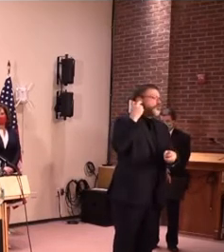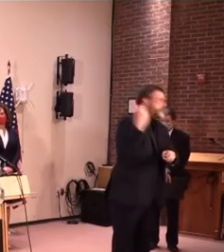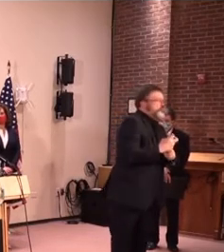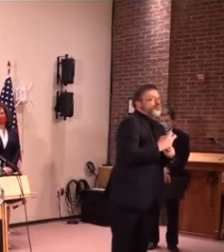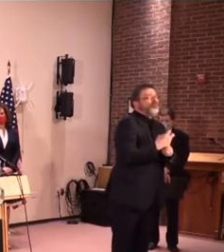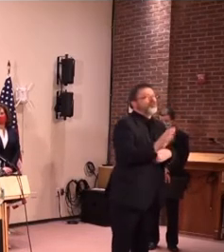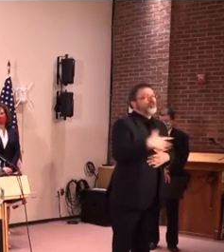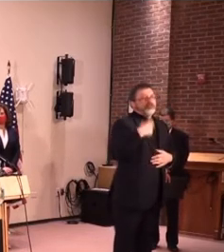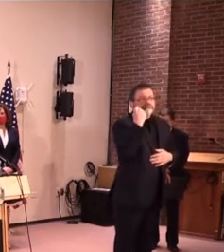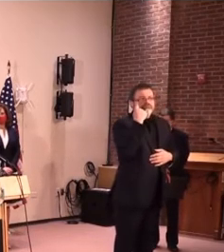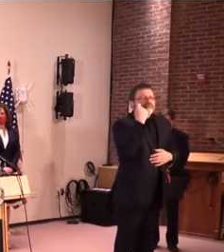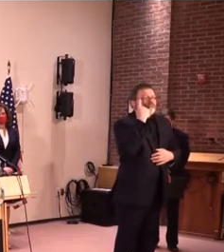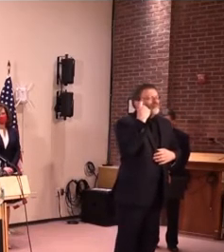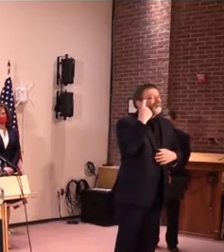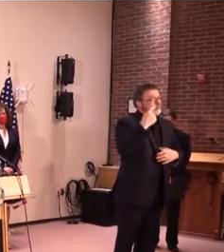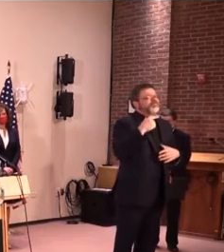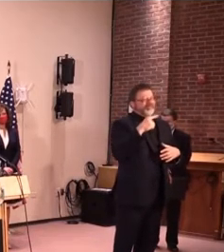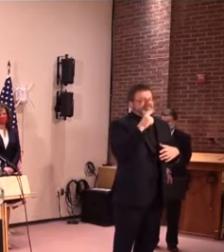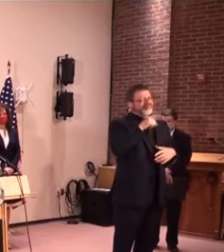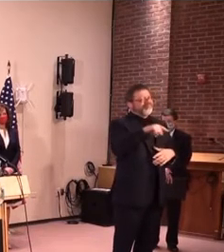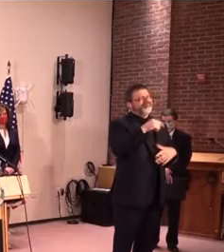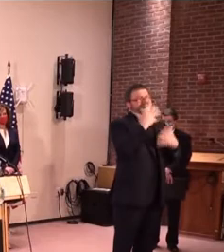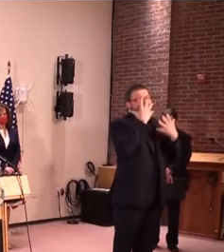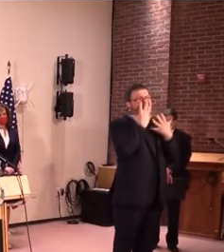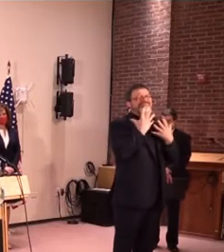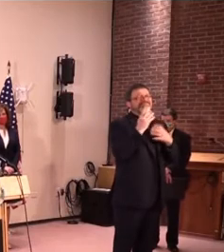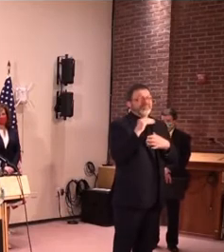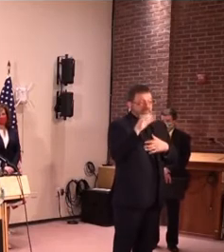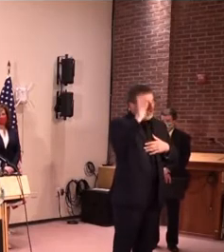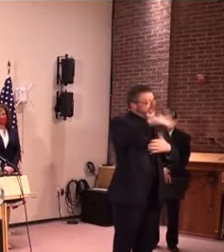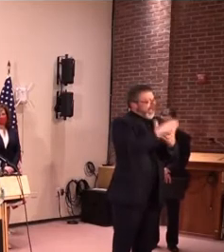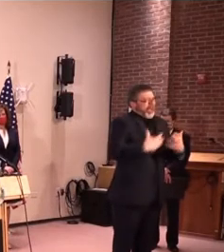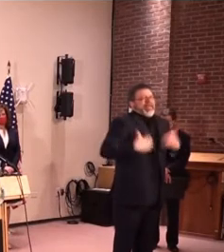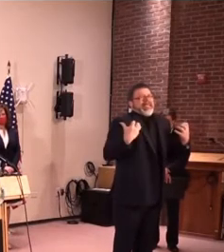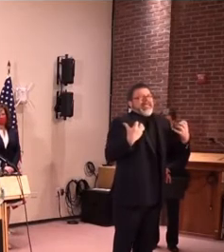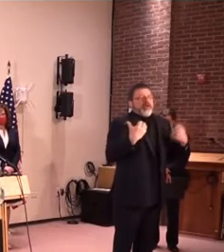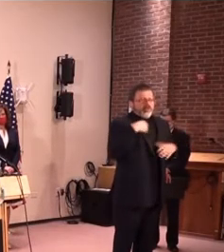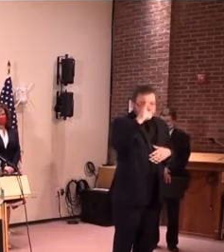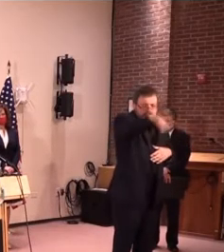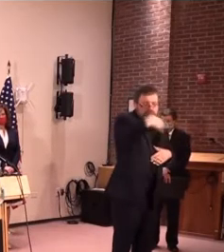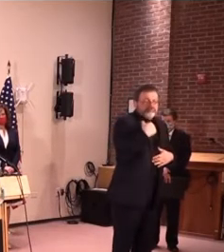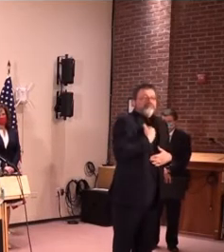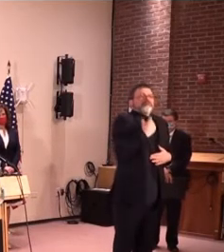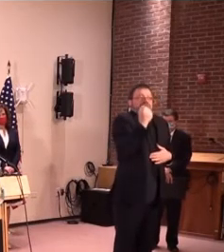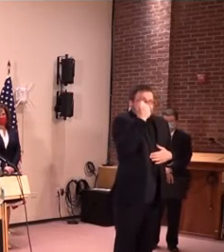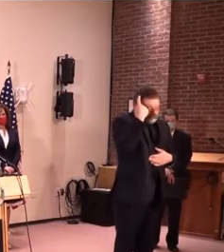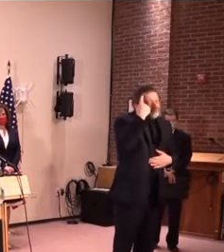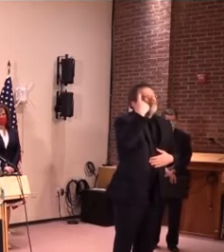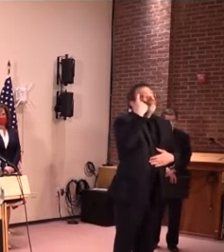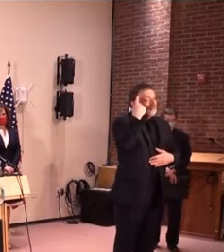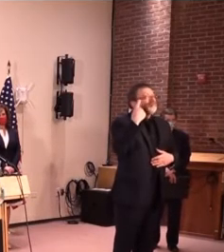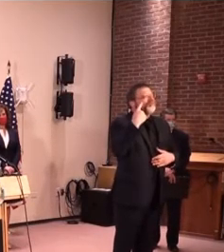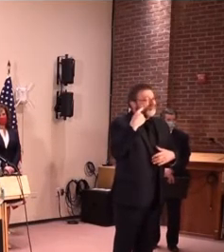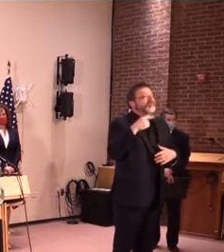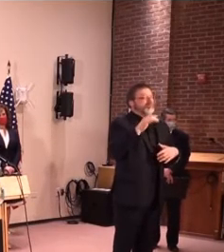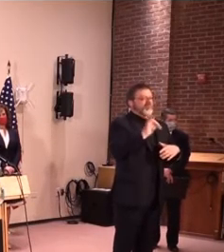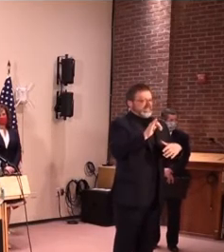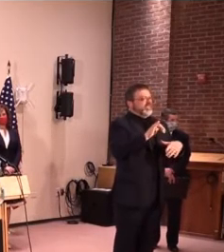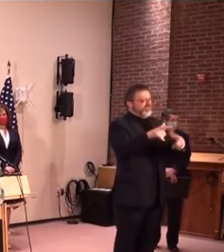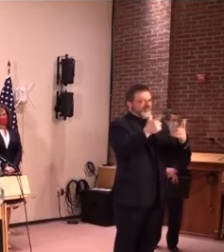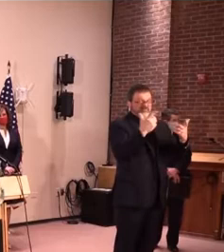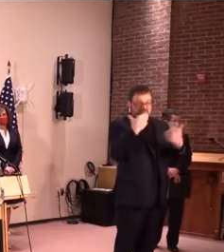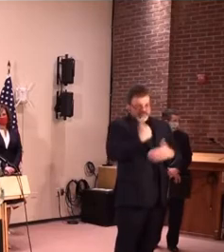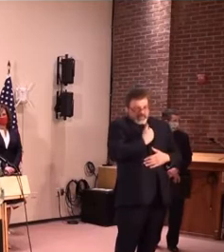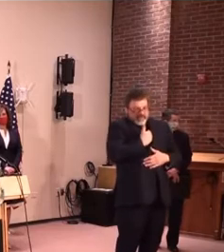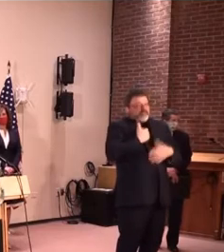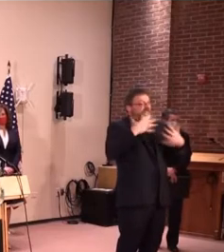probably pretty angry. I get it. I helped grow a business for over 30 years, so I know how devastating it would be